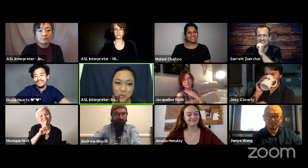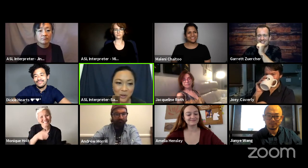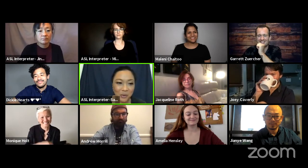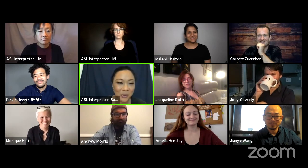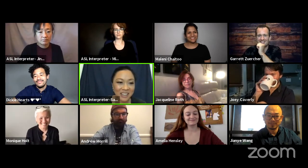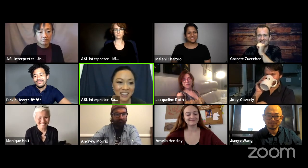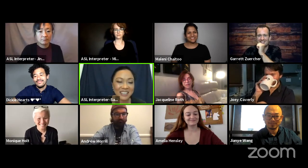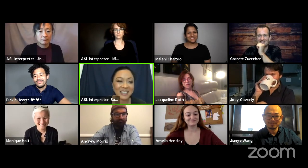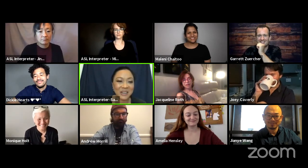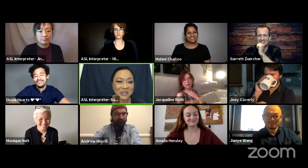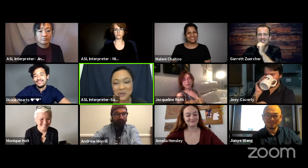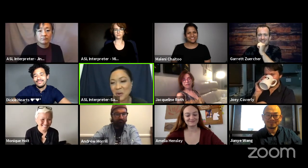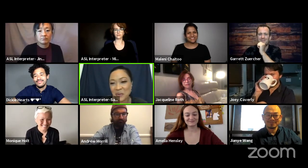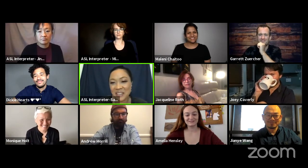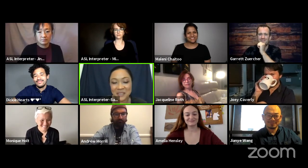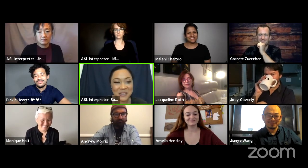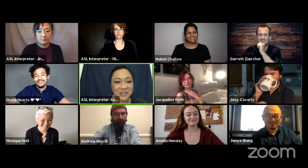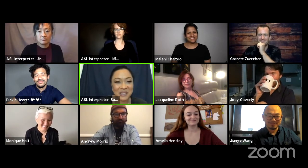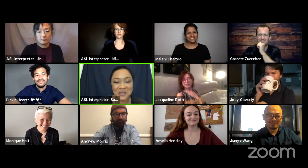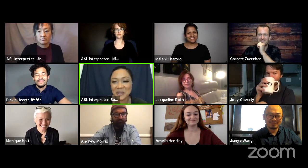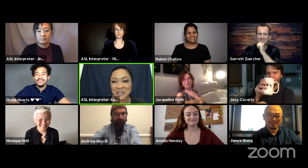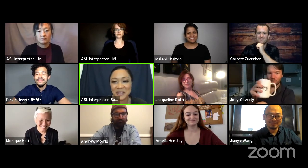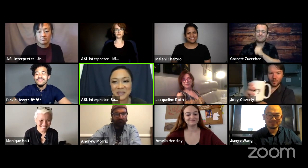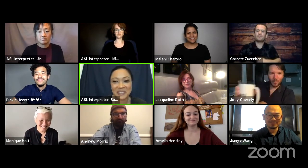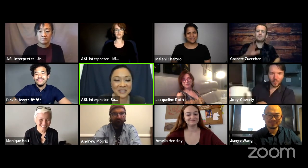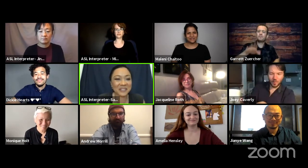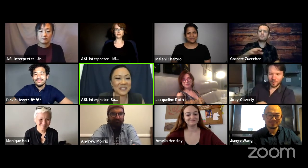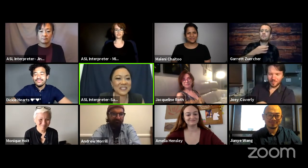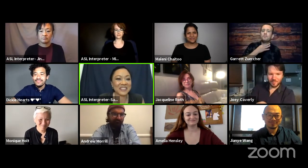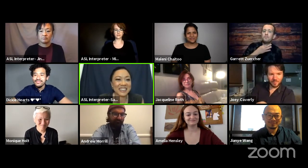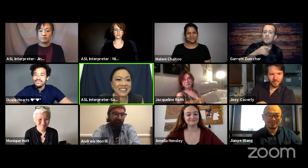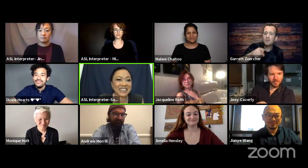work with him. So that's why we chose him.